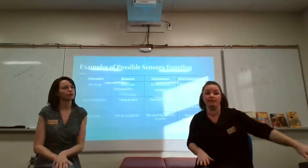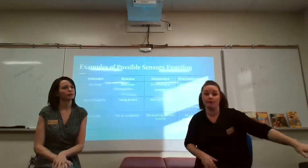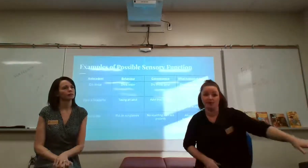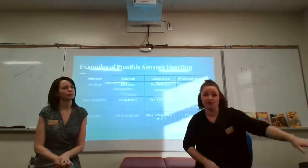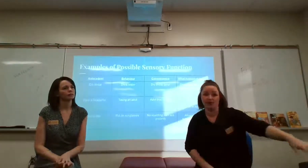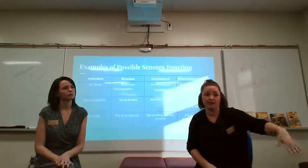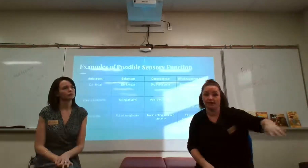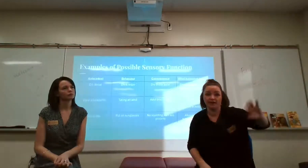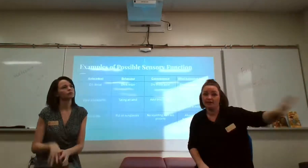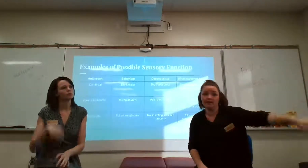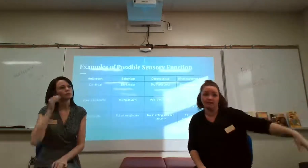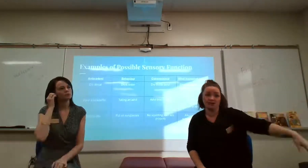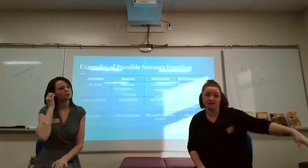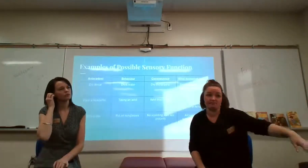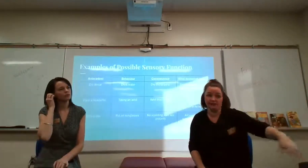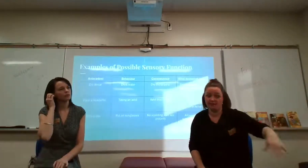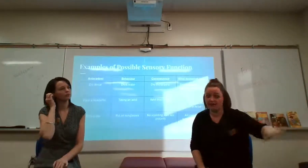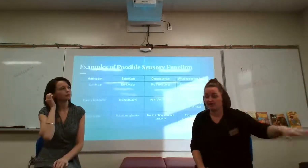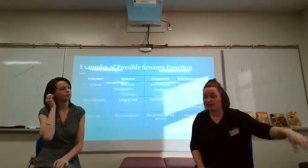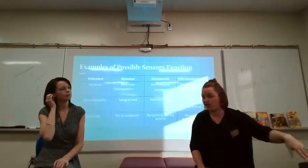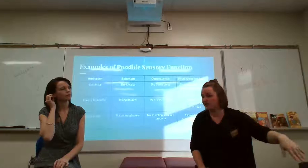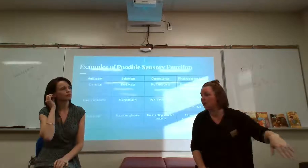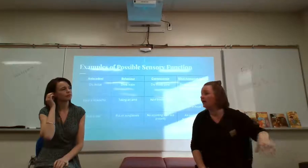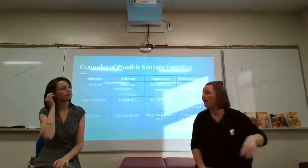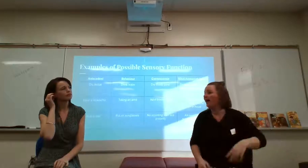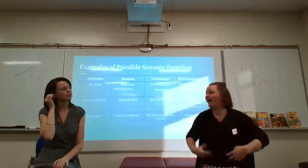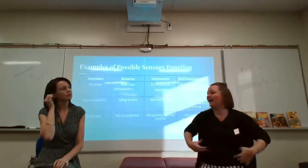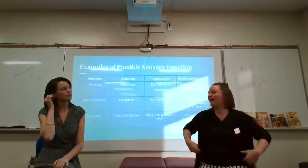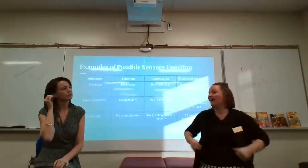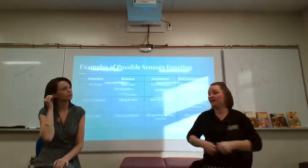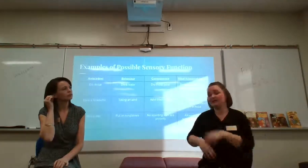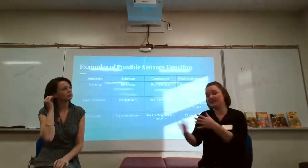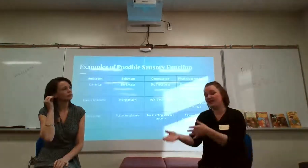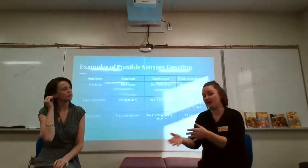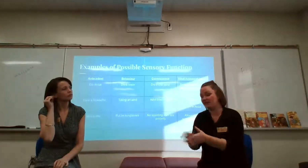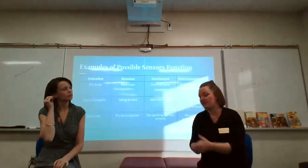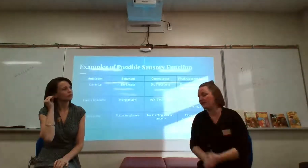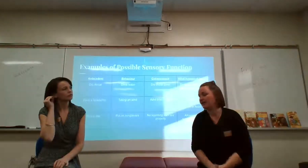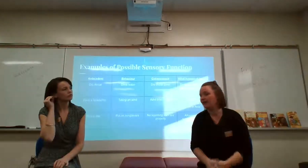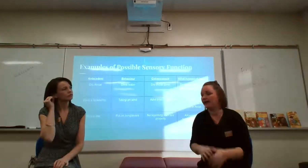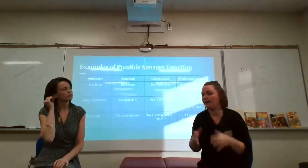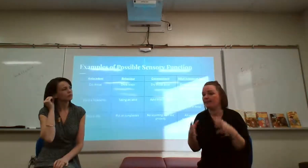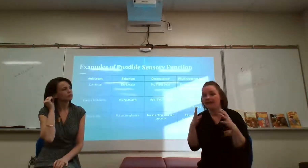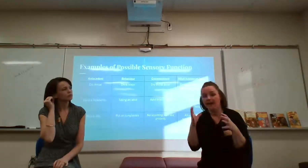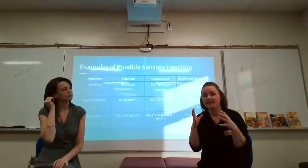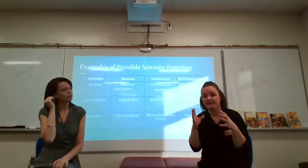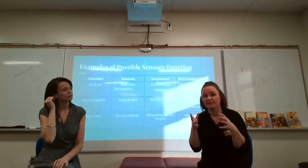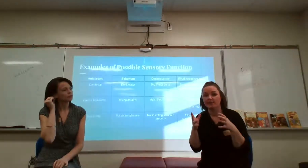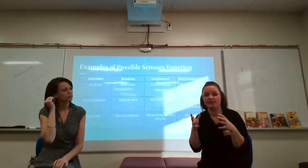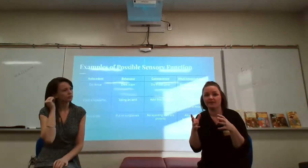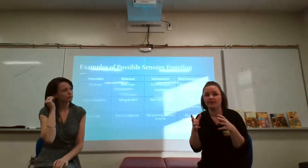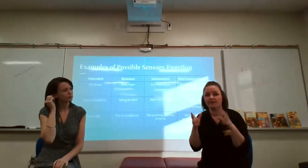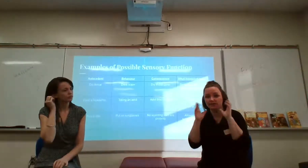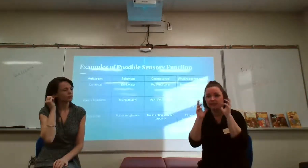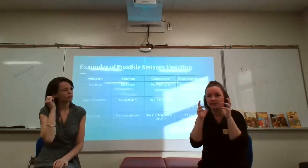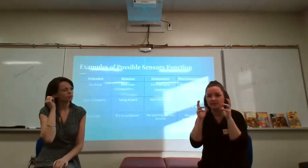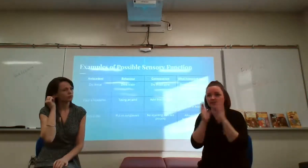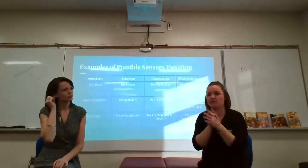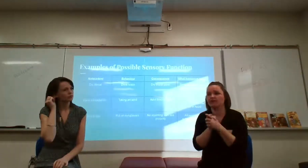we were targeting. He just found that strategy on his own. It was the crying. But I mean, that is a little bit of a negative sensory thing